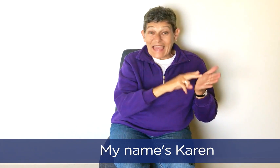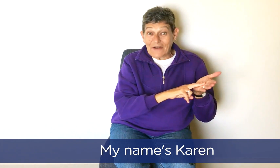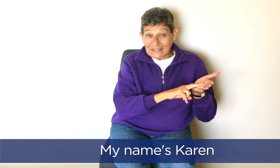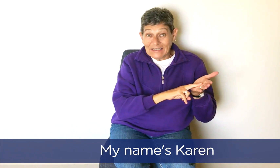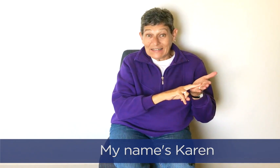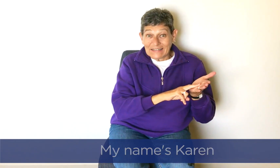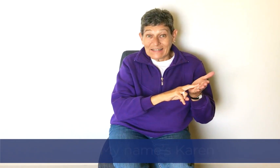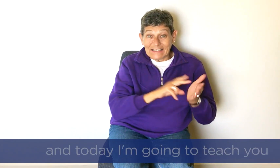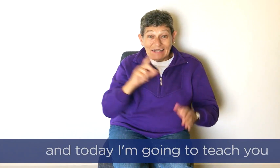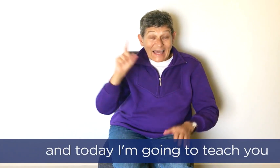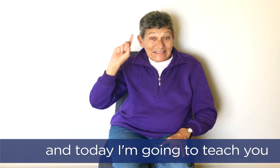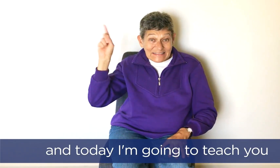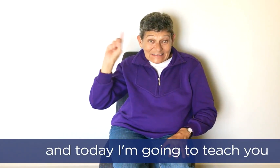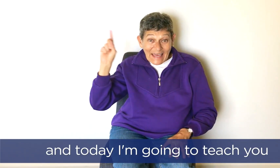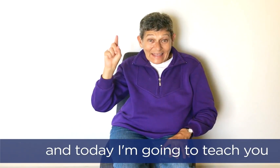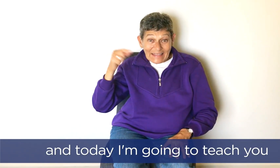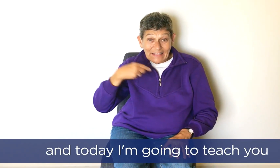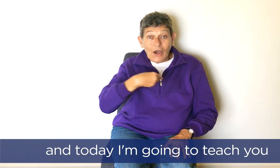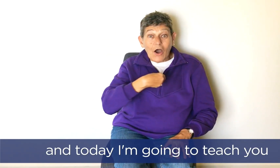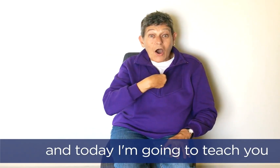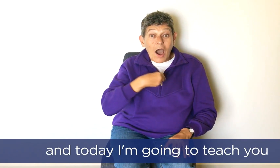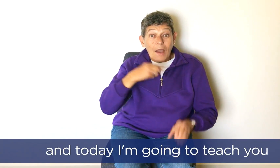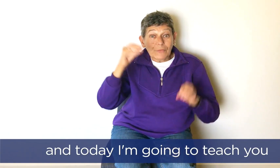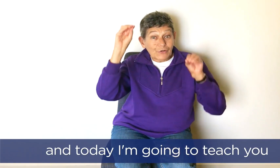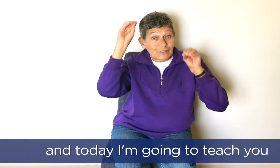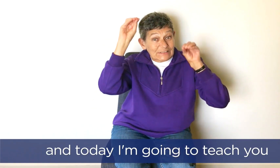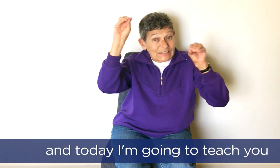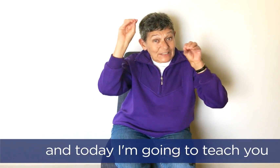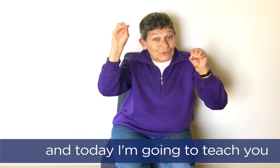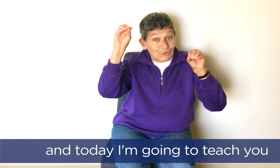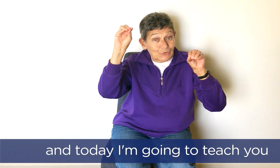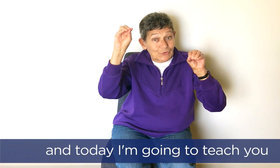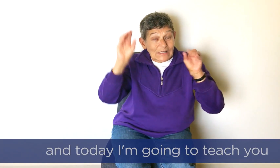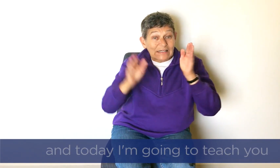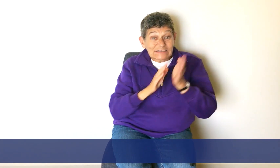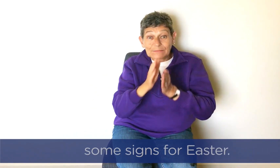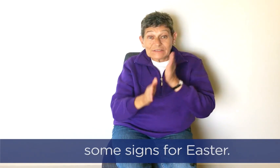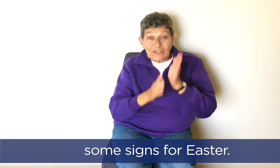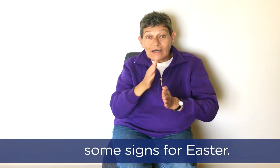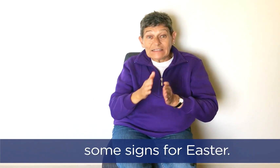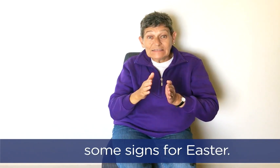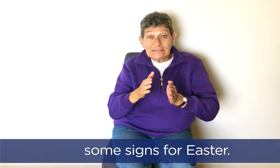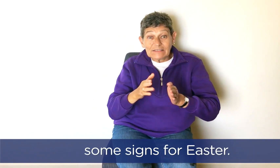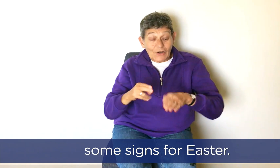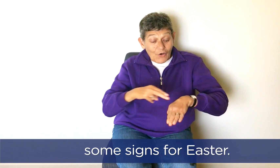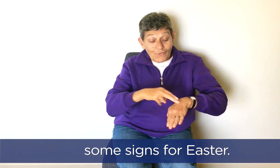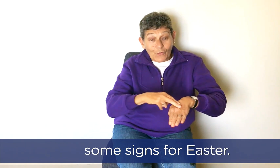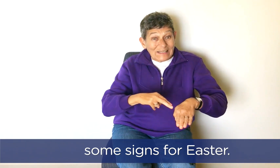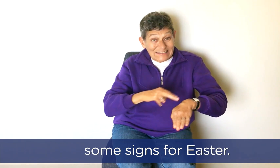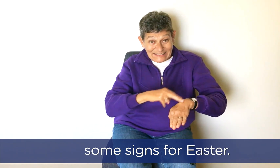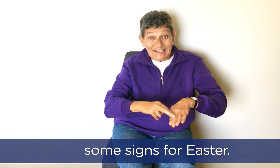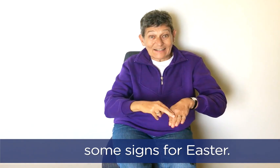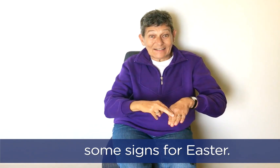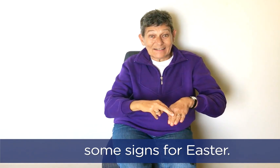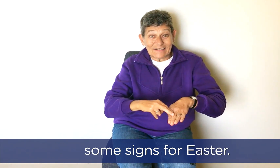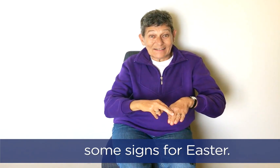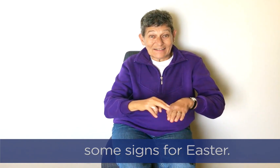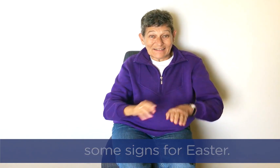Karen, and today I'm going to teach you some signs for Easter.